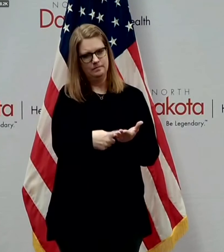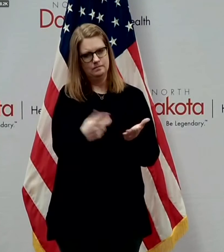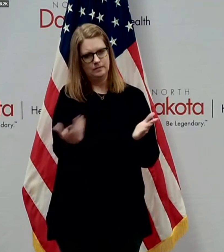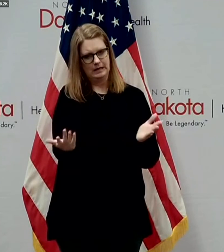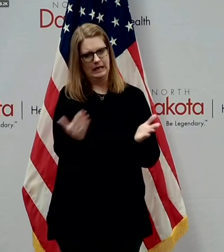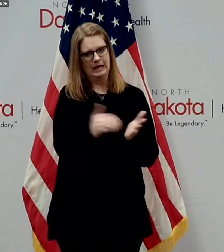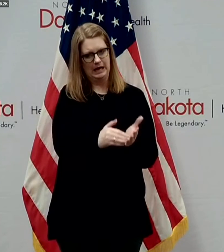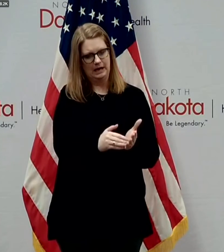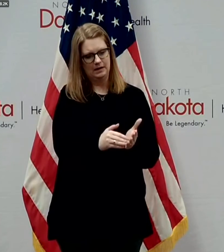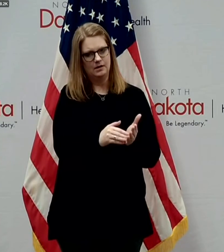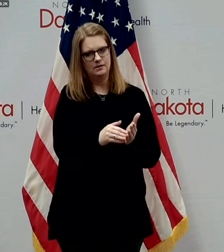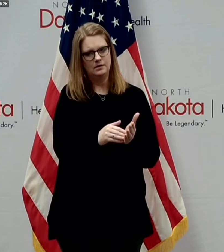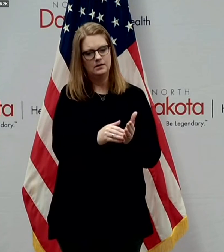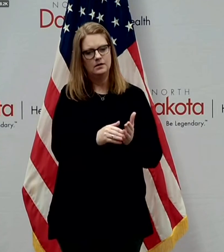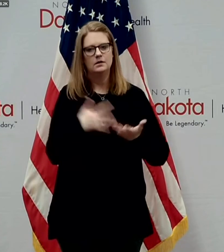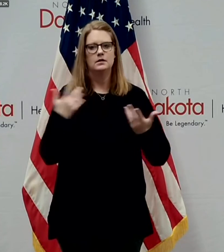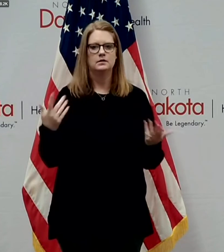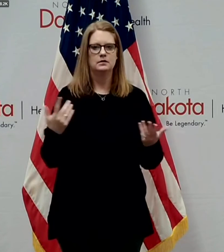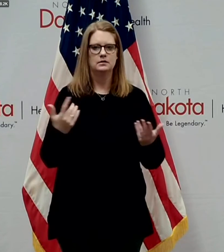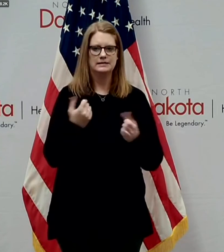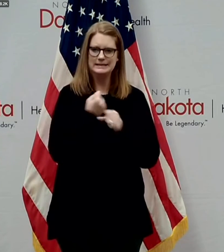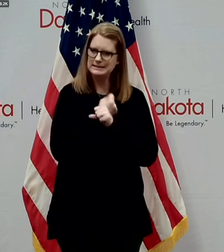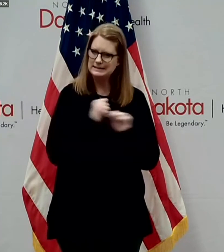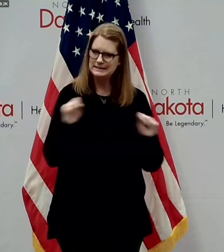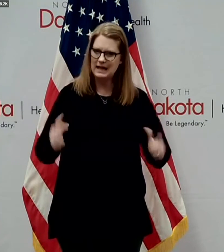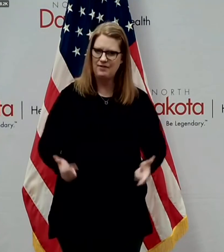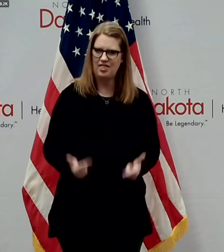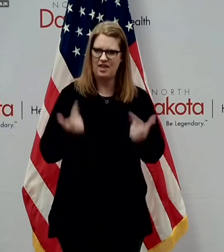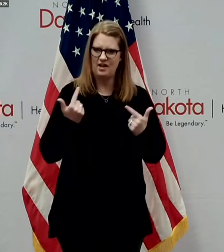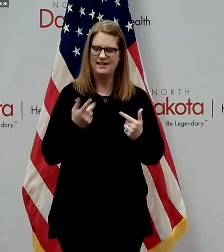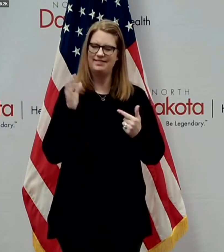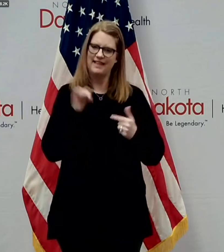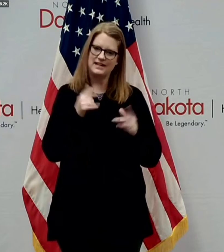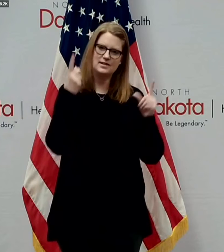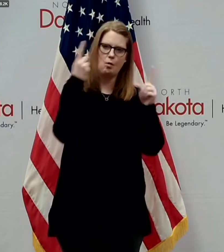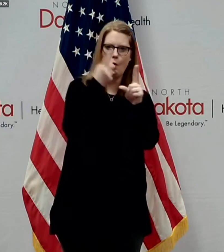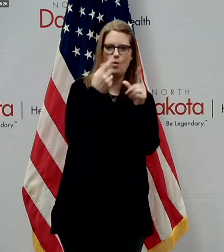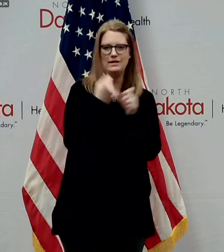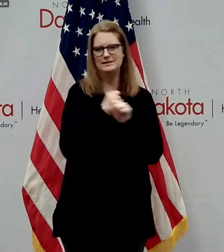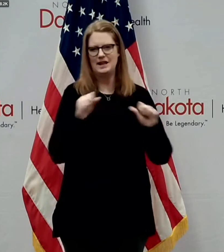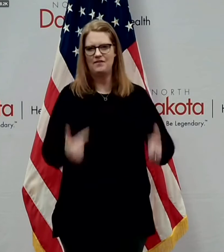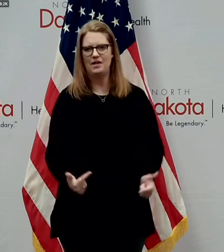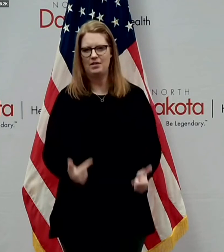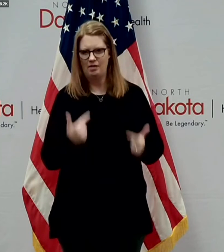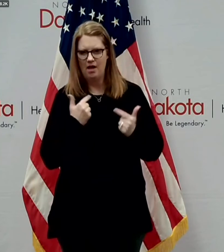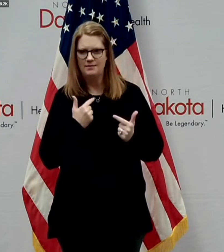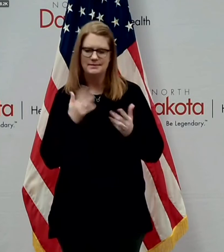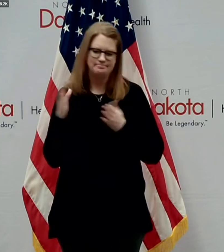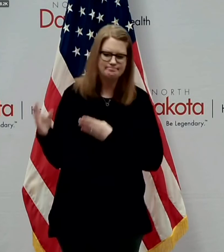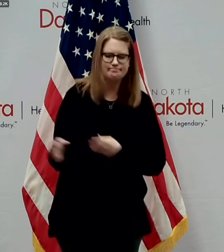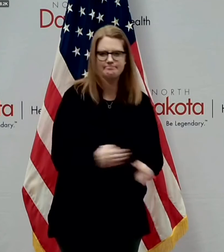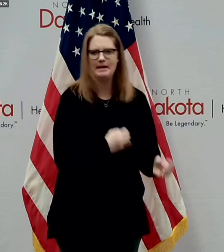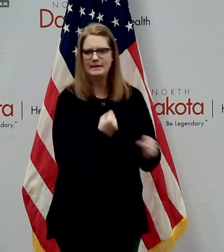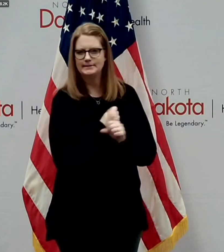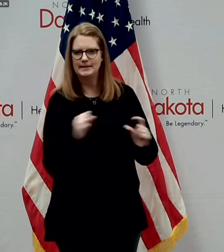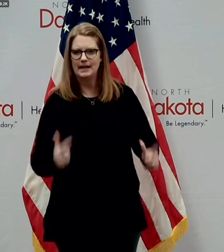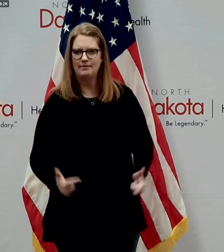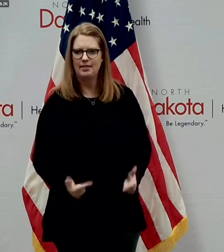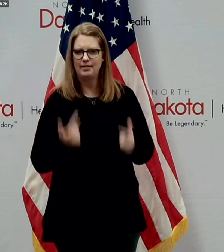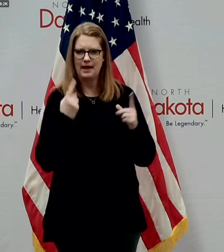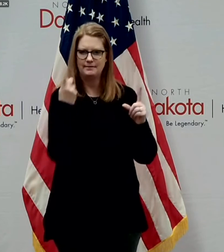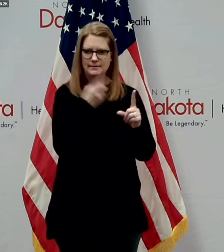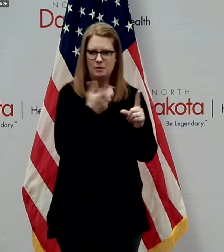is how do we save lives? This is always a strategy about saving lives, and we have avoided